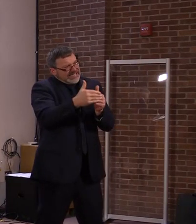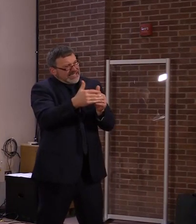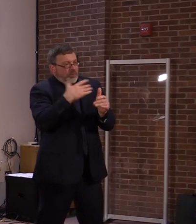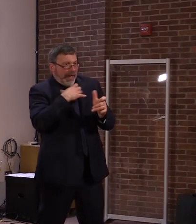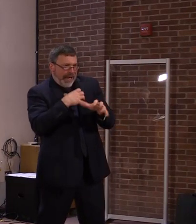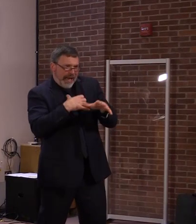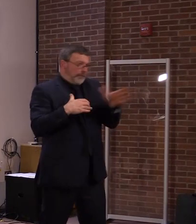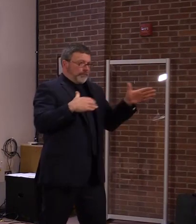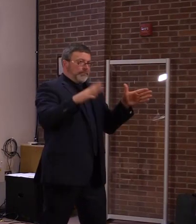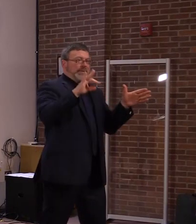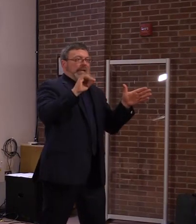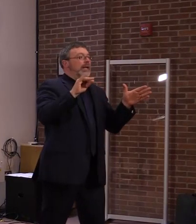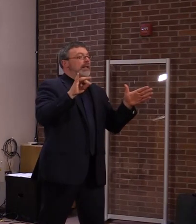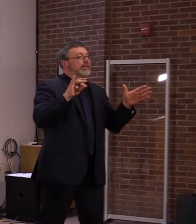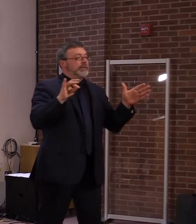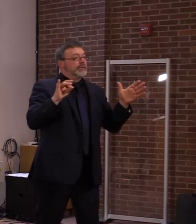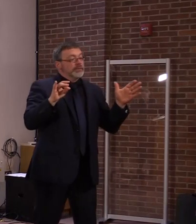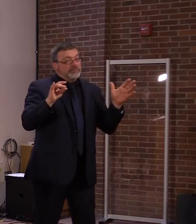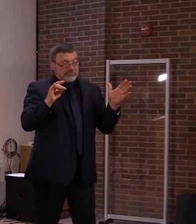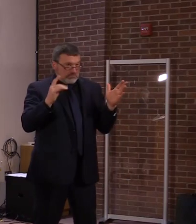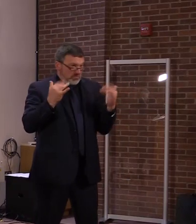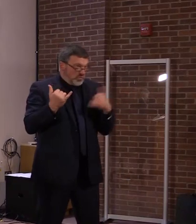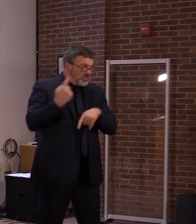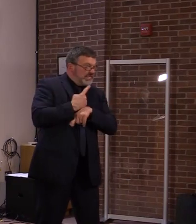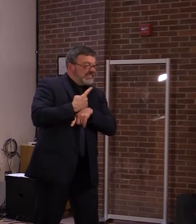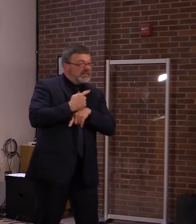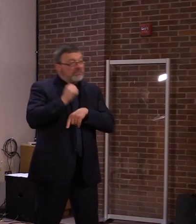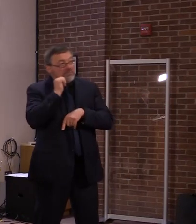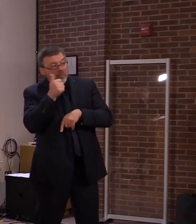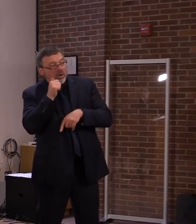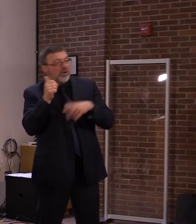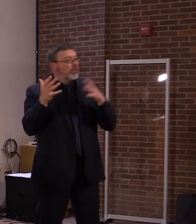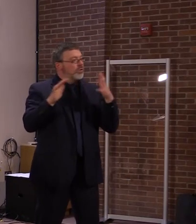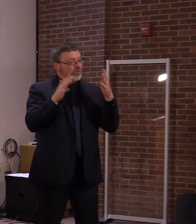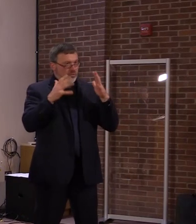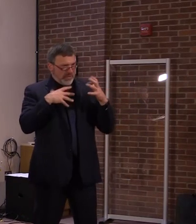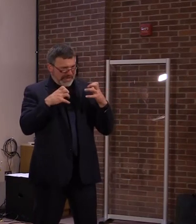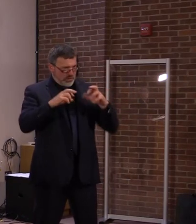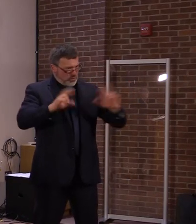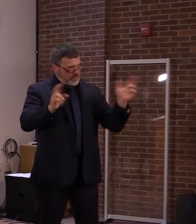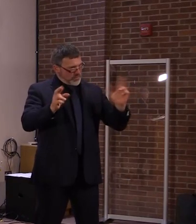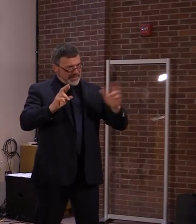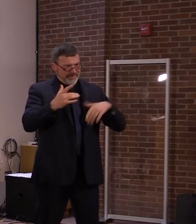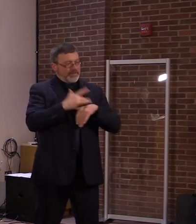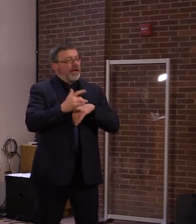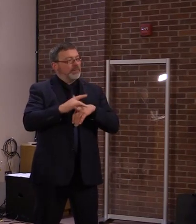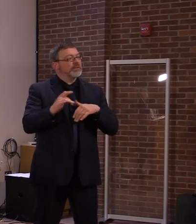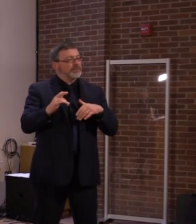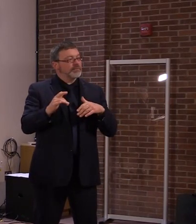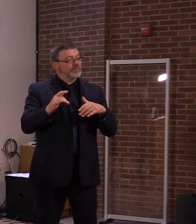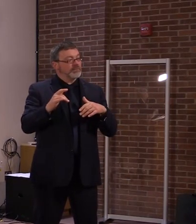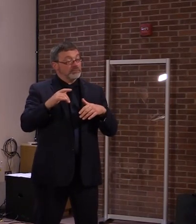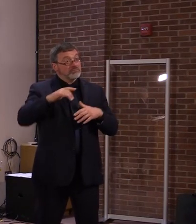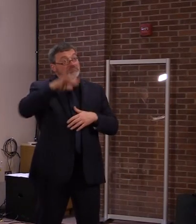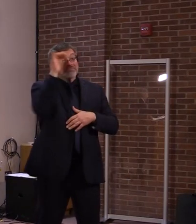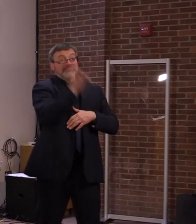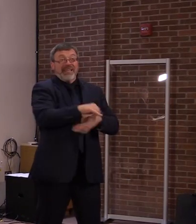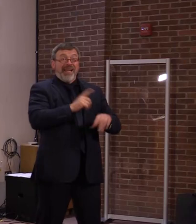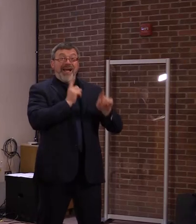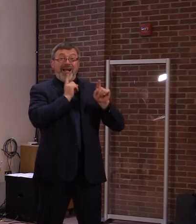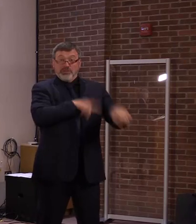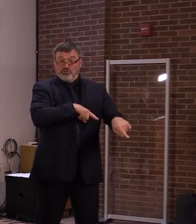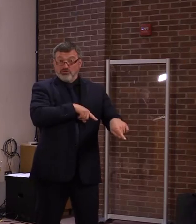5 are due to open up today. However, those steps alone won't solve the issue. We need your